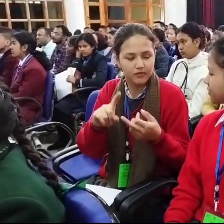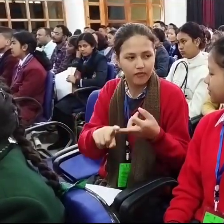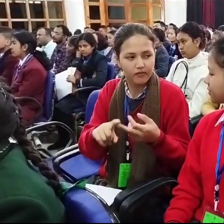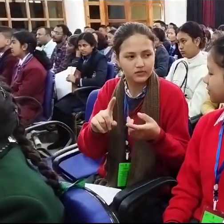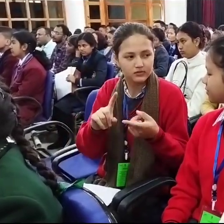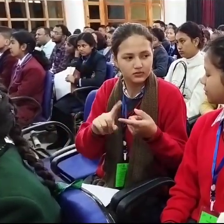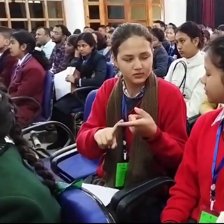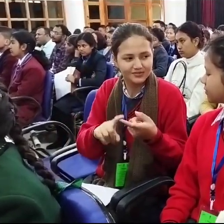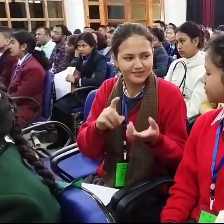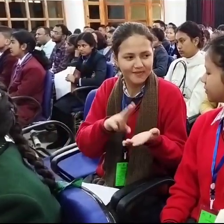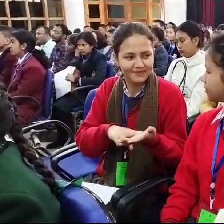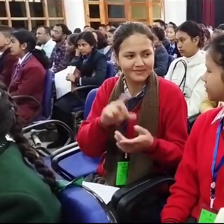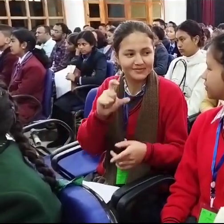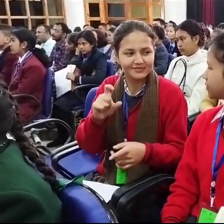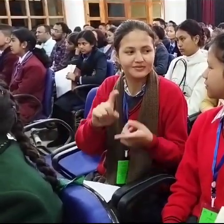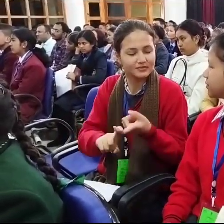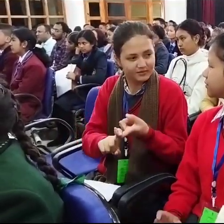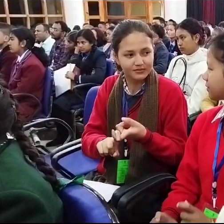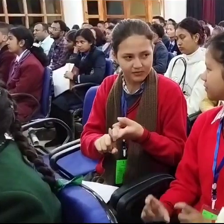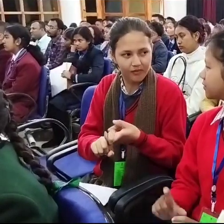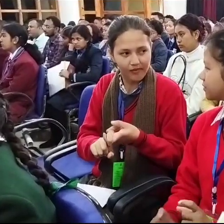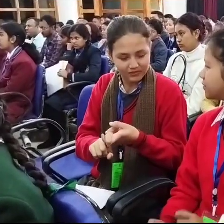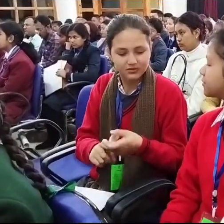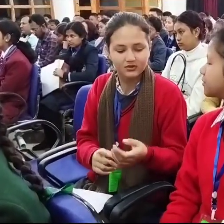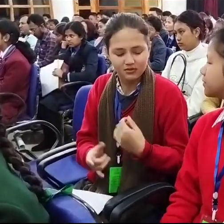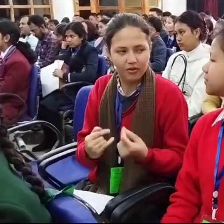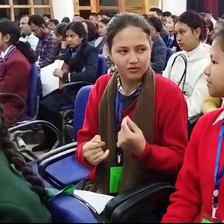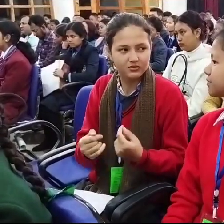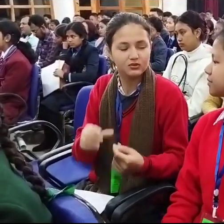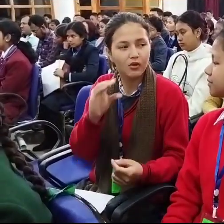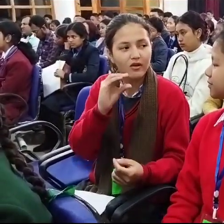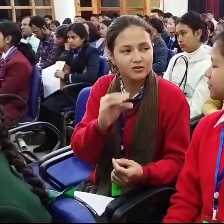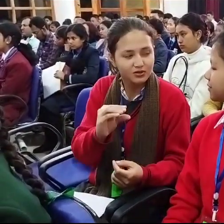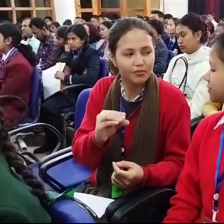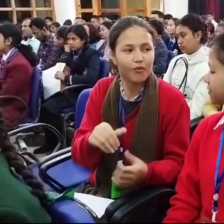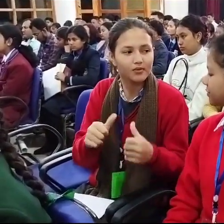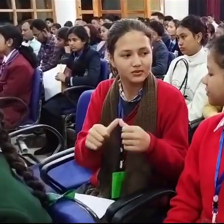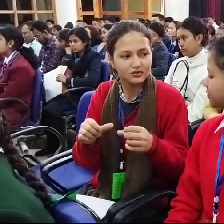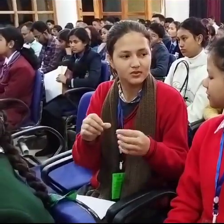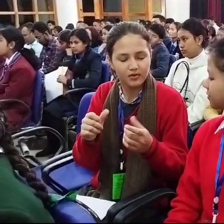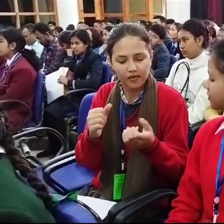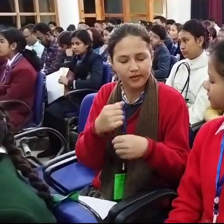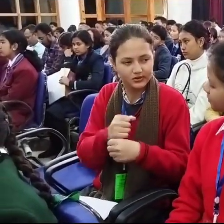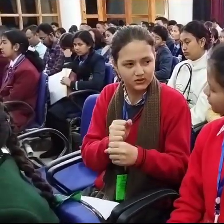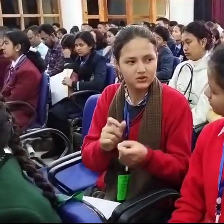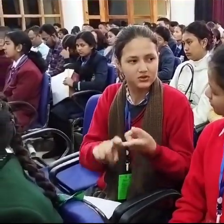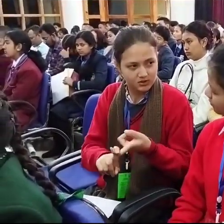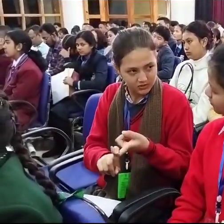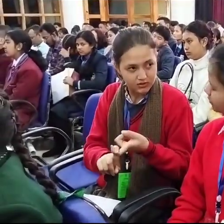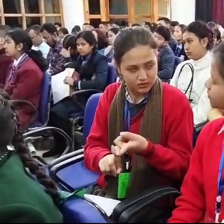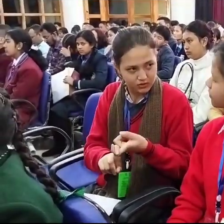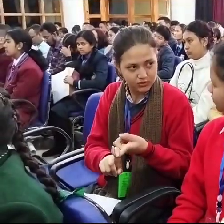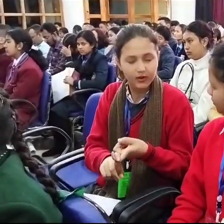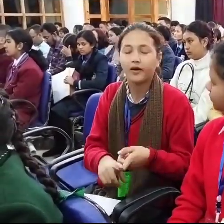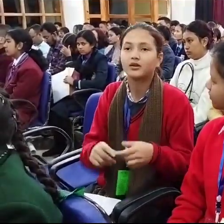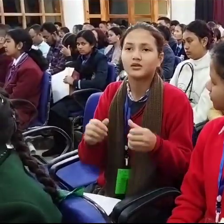He learns about the only properties. a metal that is in liquid form. And that is your mercury, which is housed within the